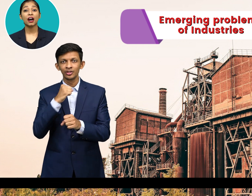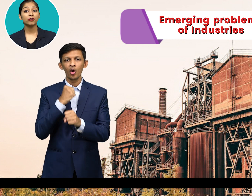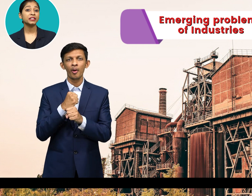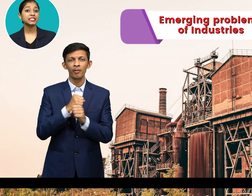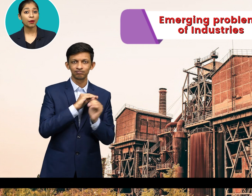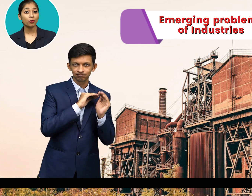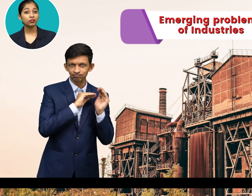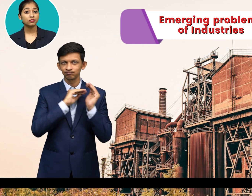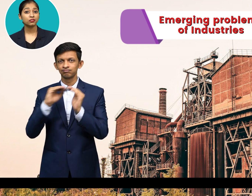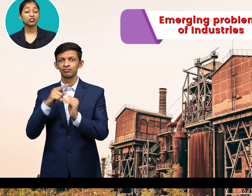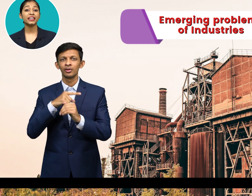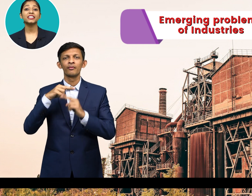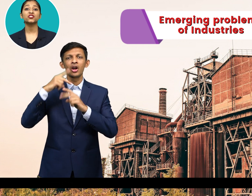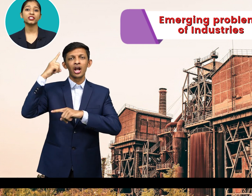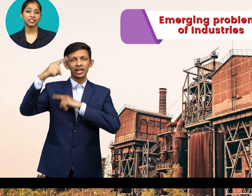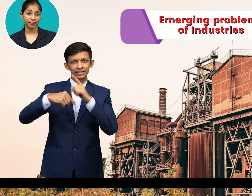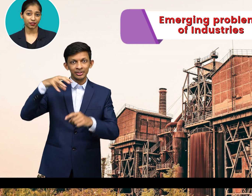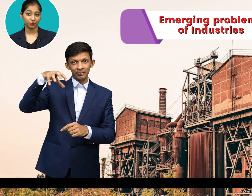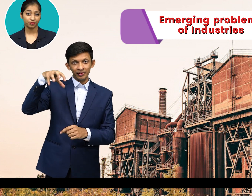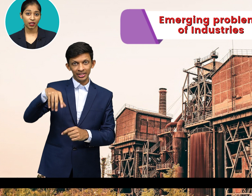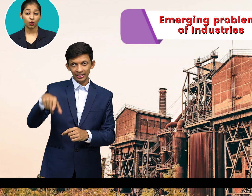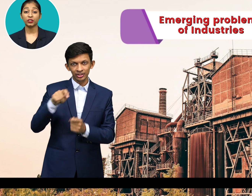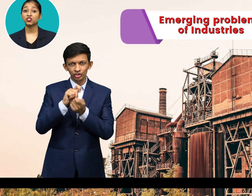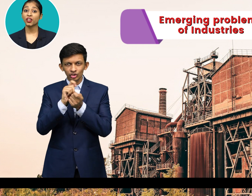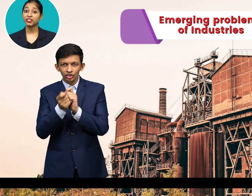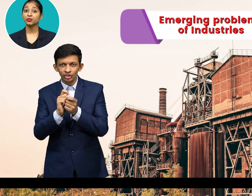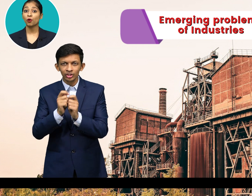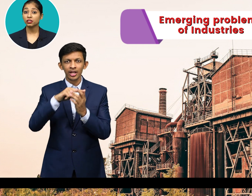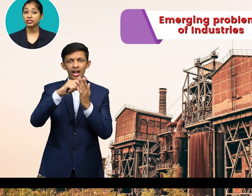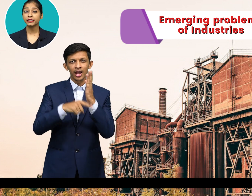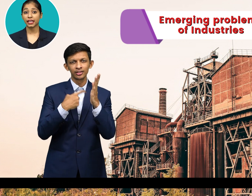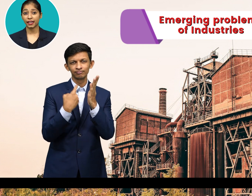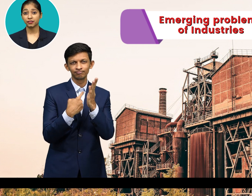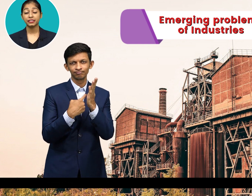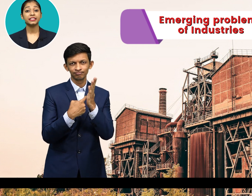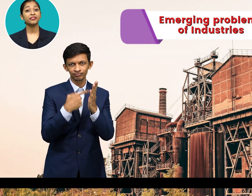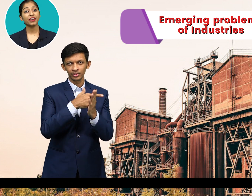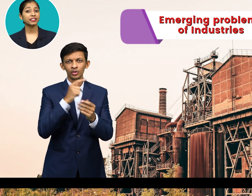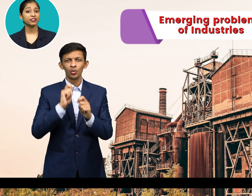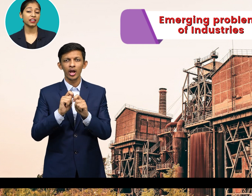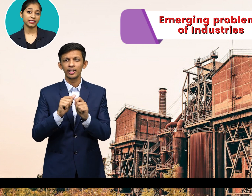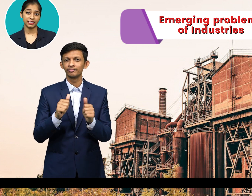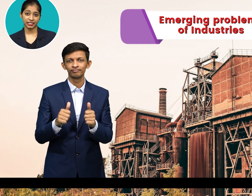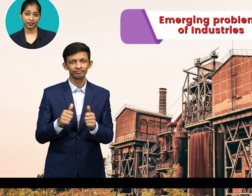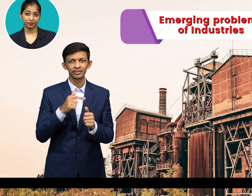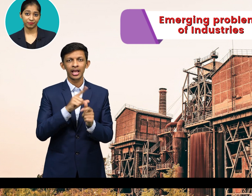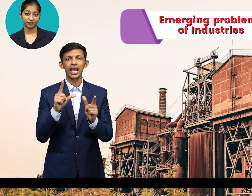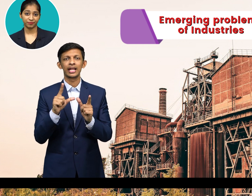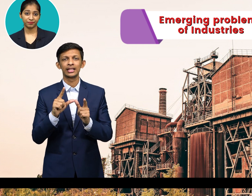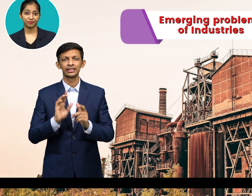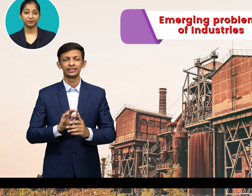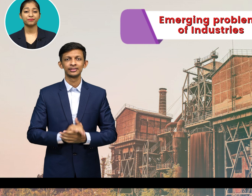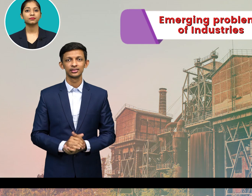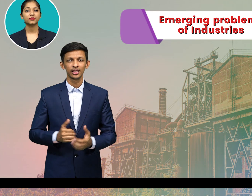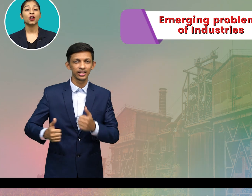of government support to the industrial sector with changing policies and defective licensing.